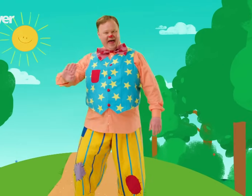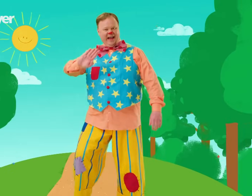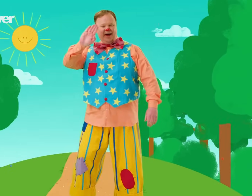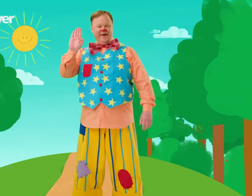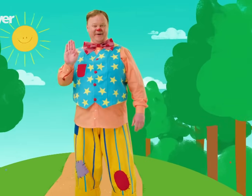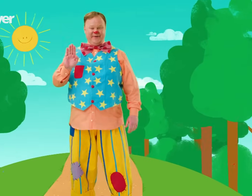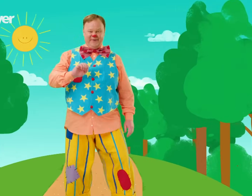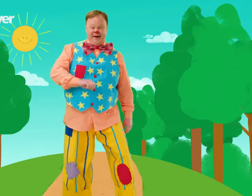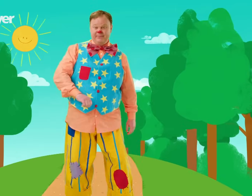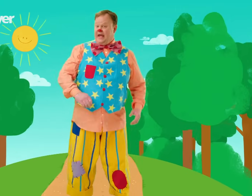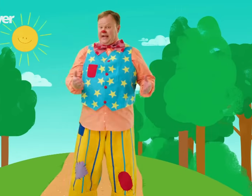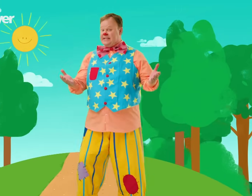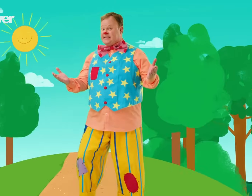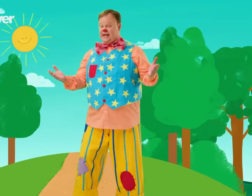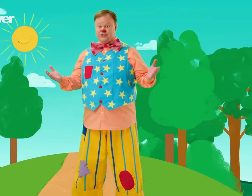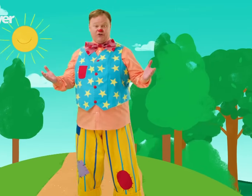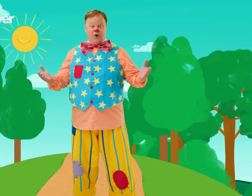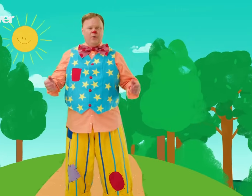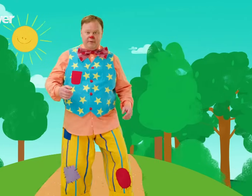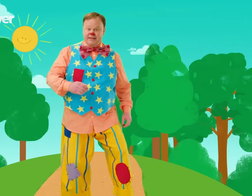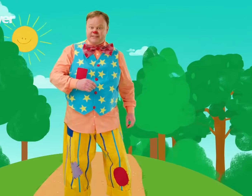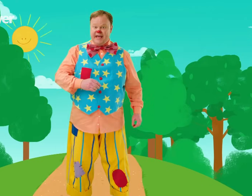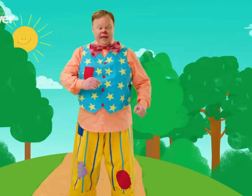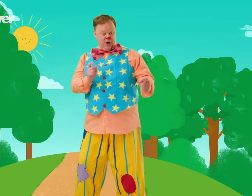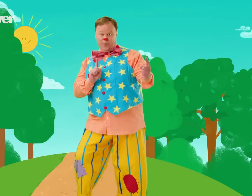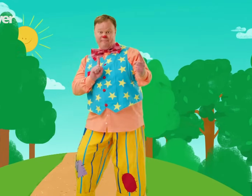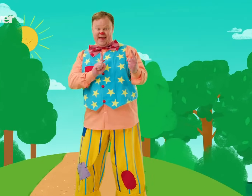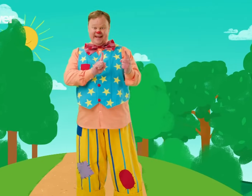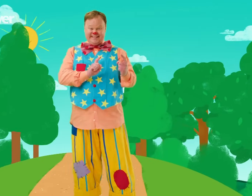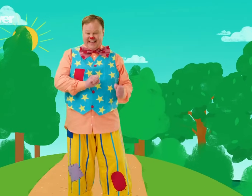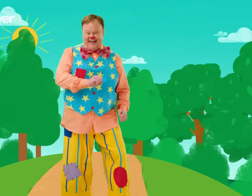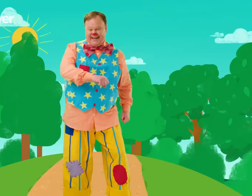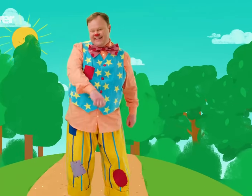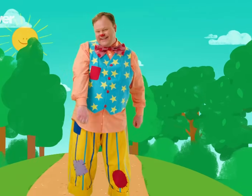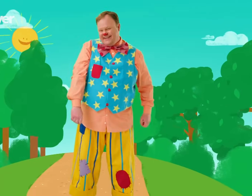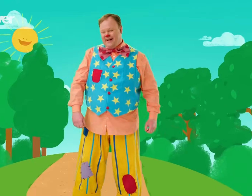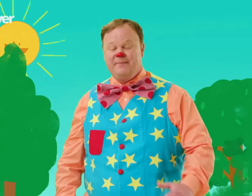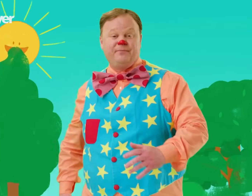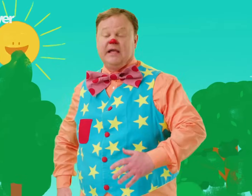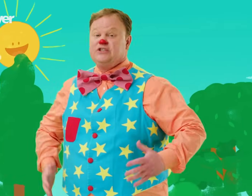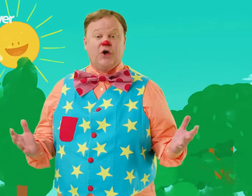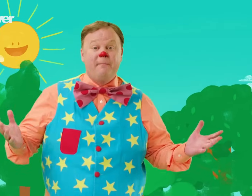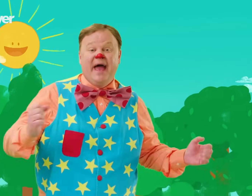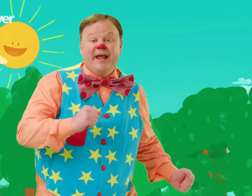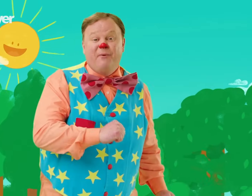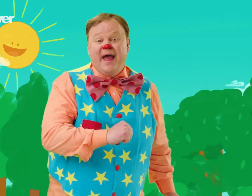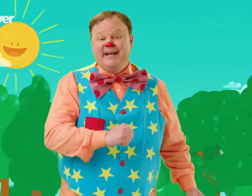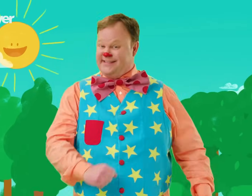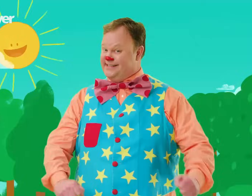hello! Let's take a stroll and see who we meet! So many ways to